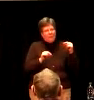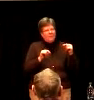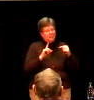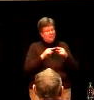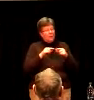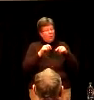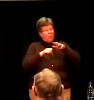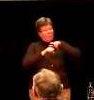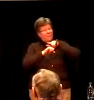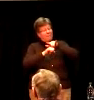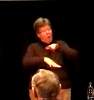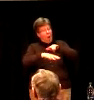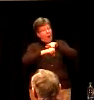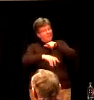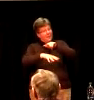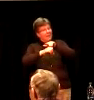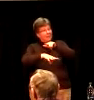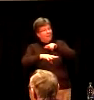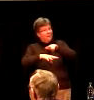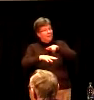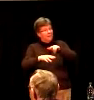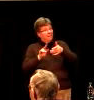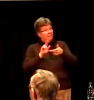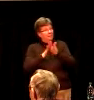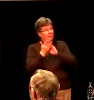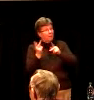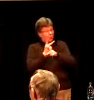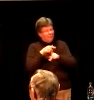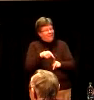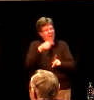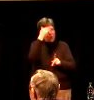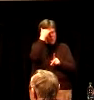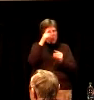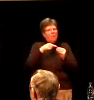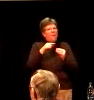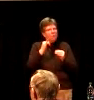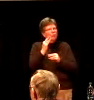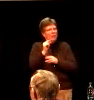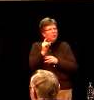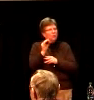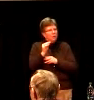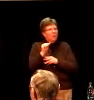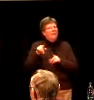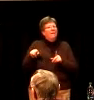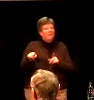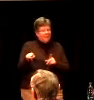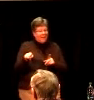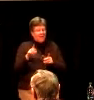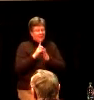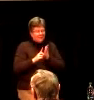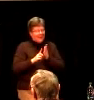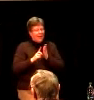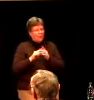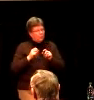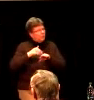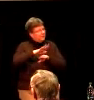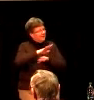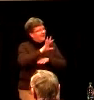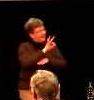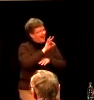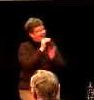intensifies, they also knew about the jet stream. And so they countered by deciding to send